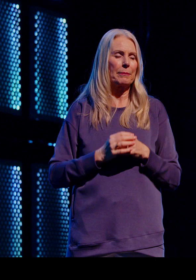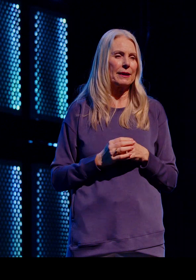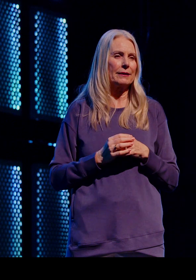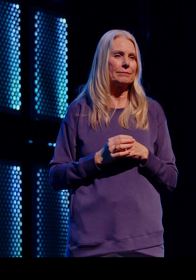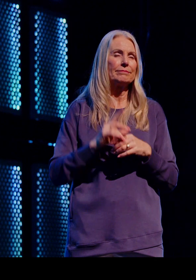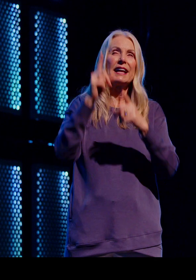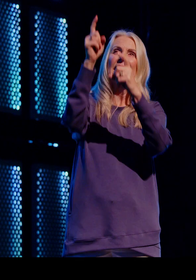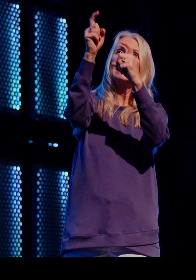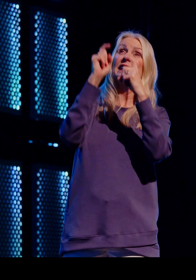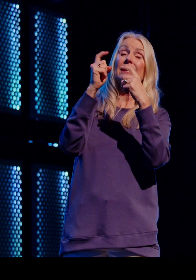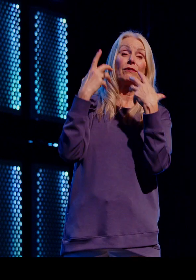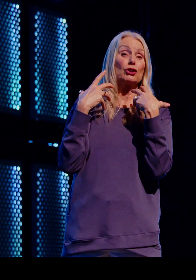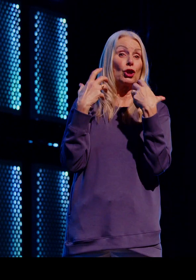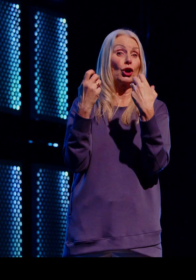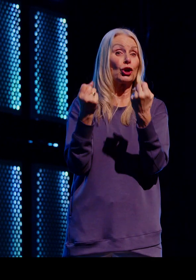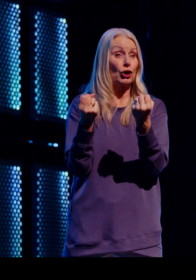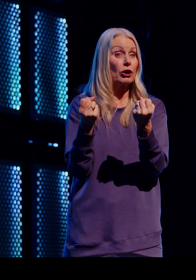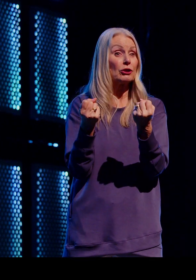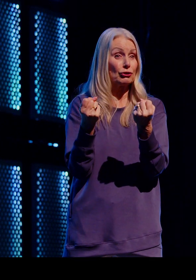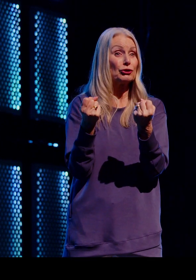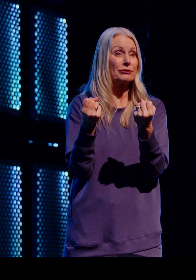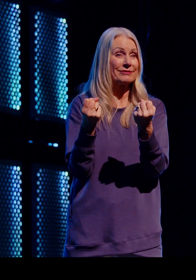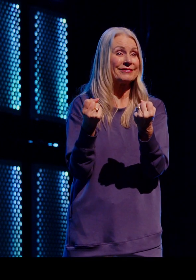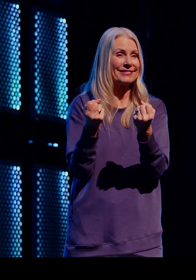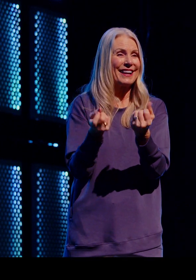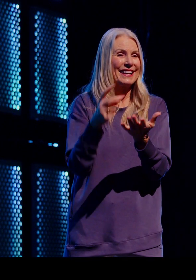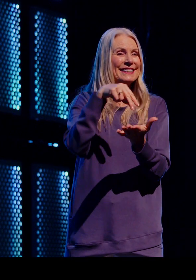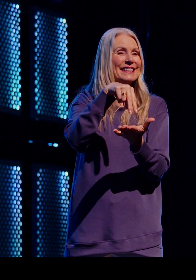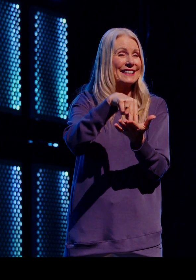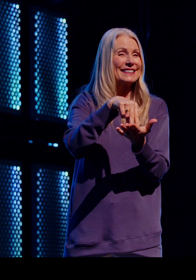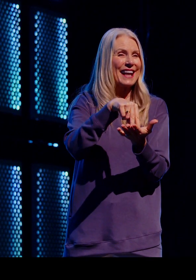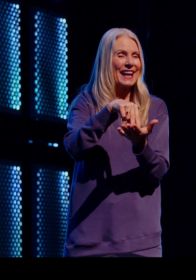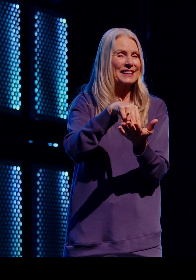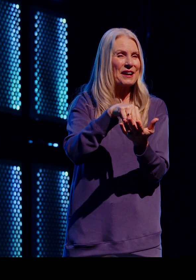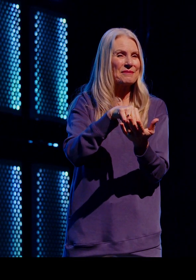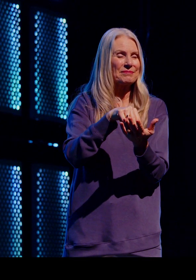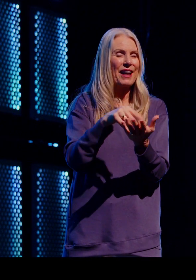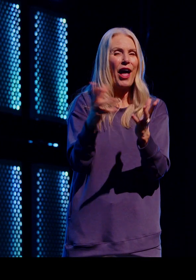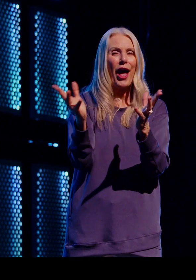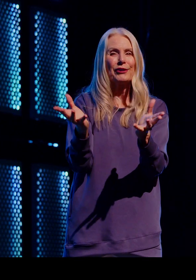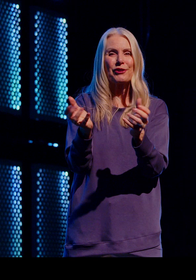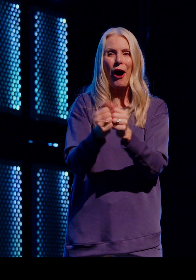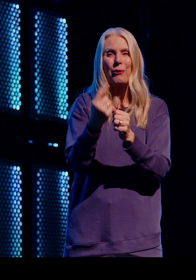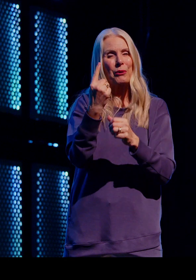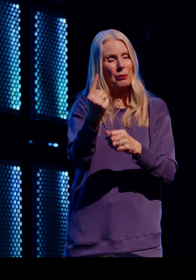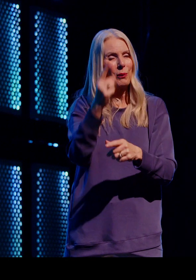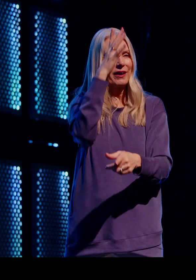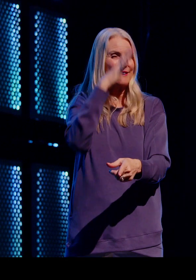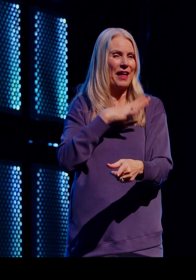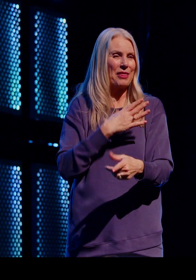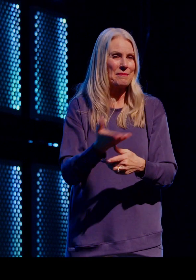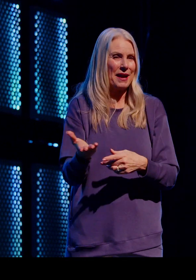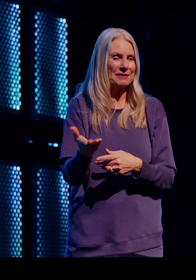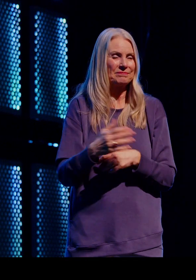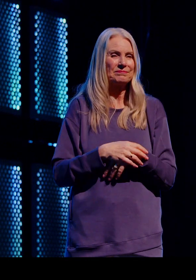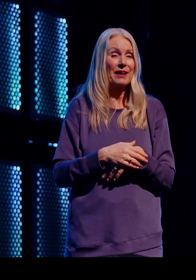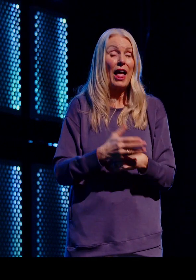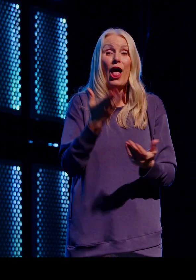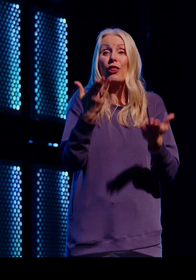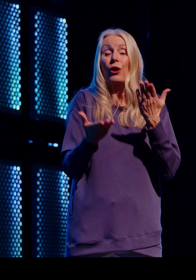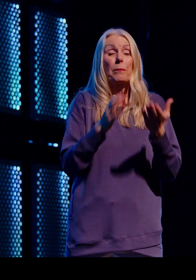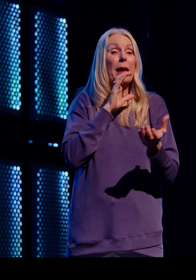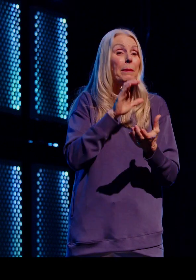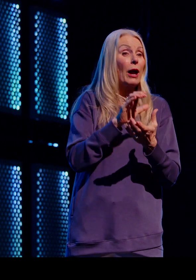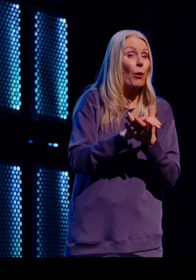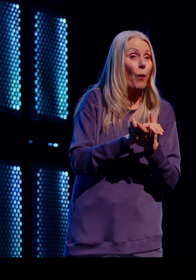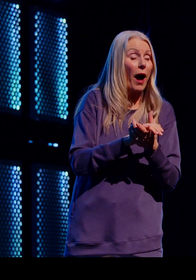Give us courage to stand up and walk over and talk to one of these men, because there may even be a wife